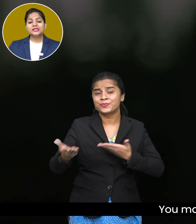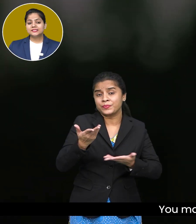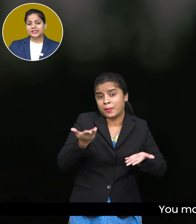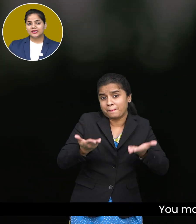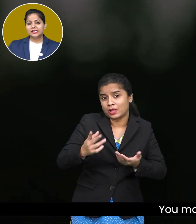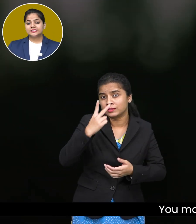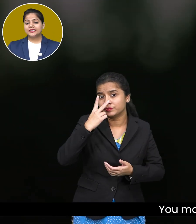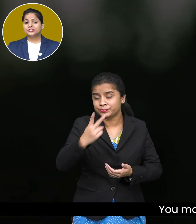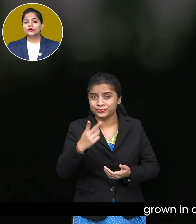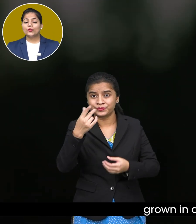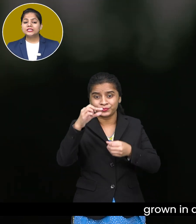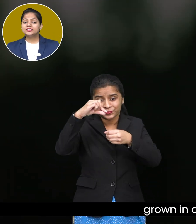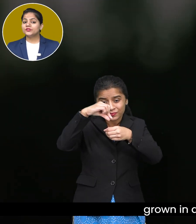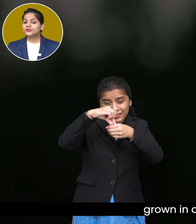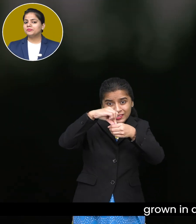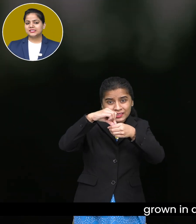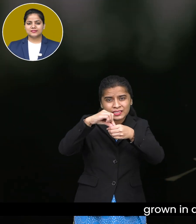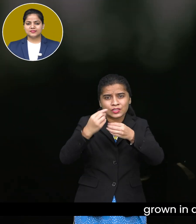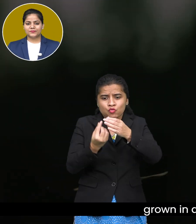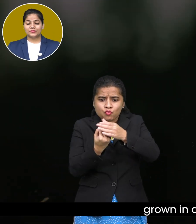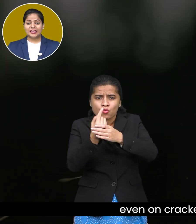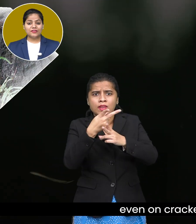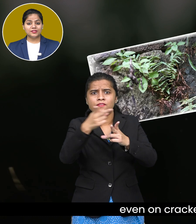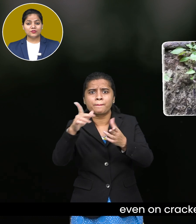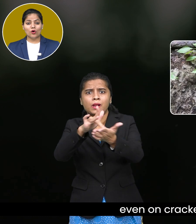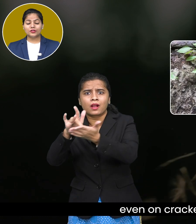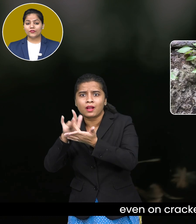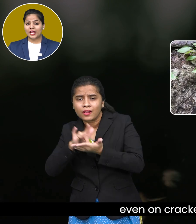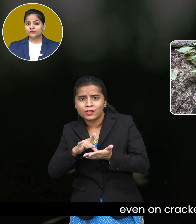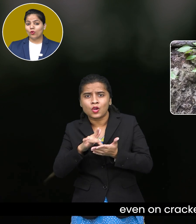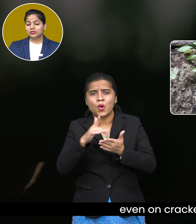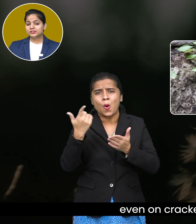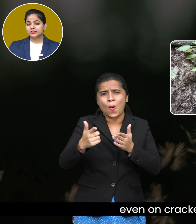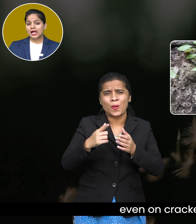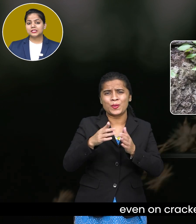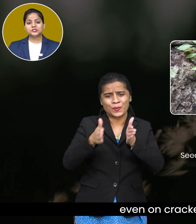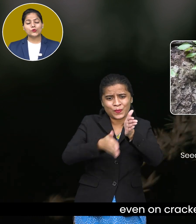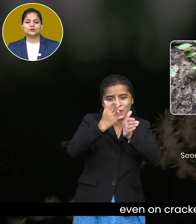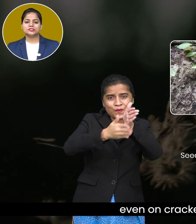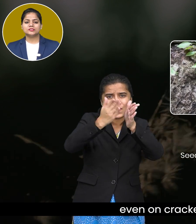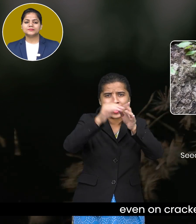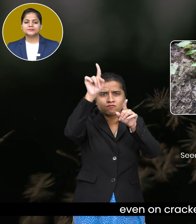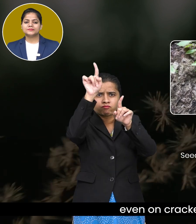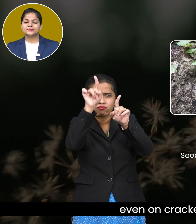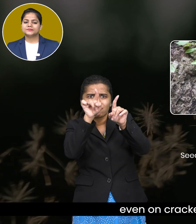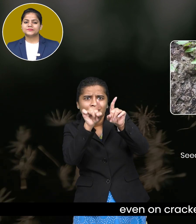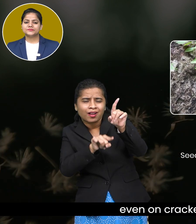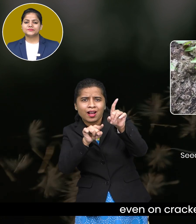You may see seeds grown in different places, even on cracked walls and stones.